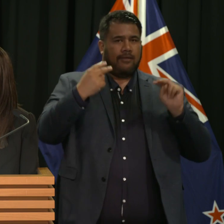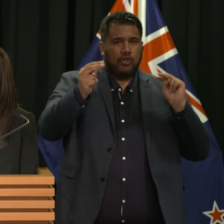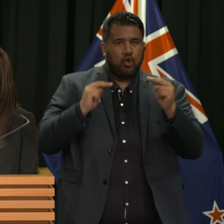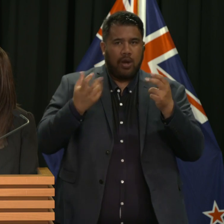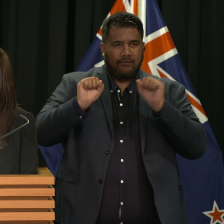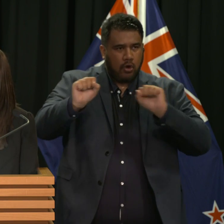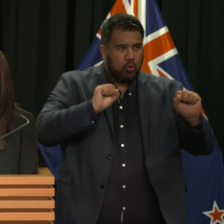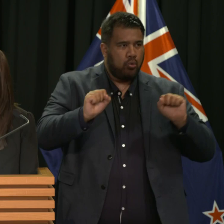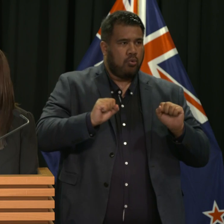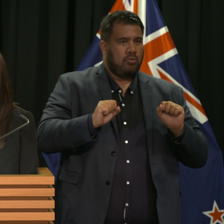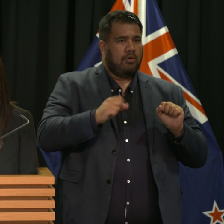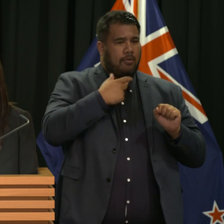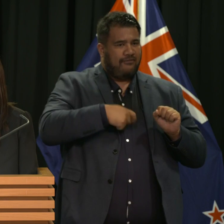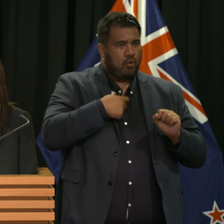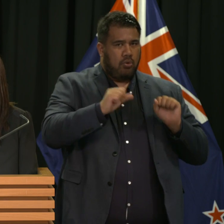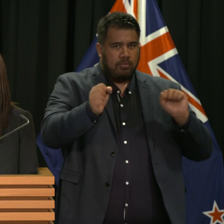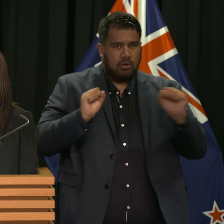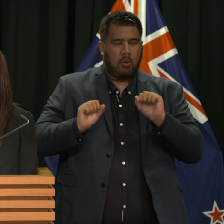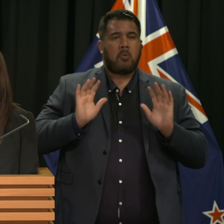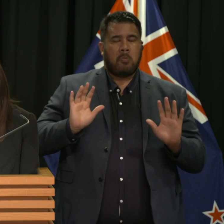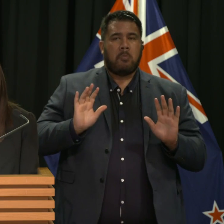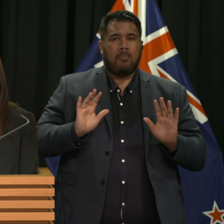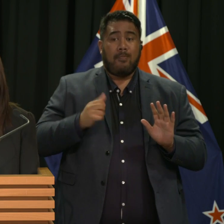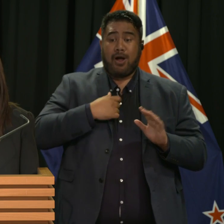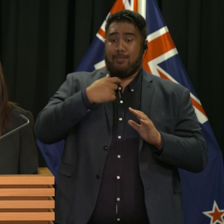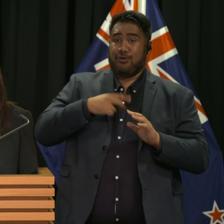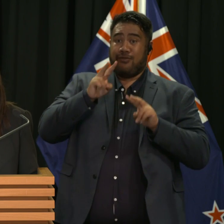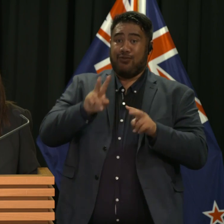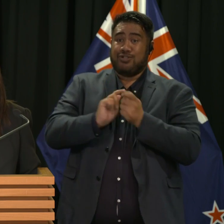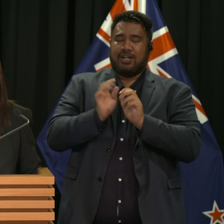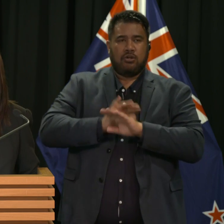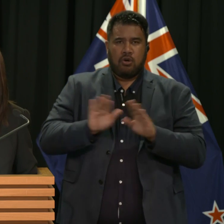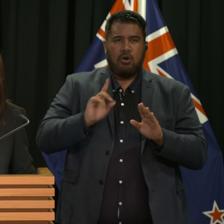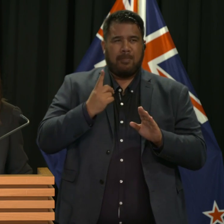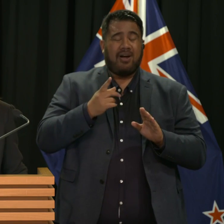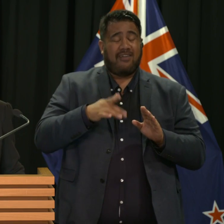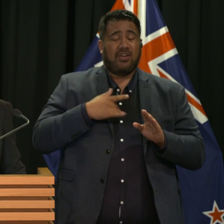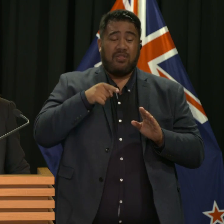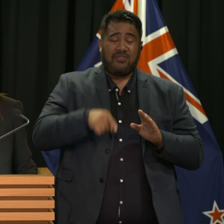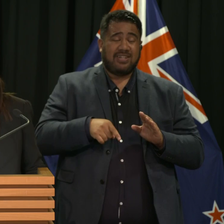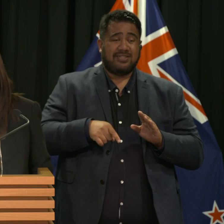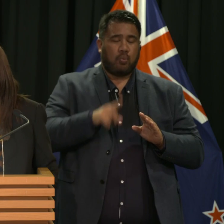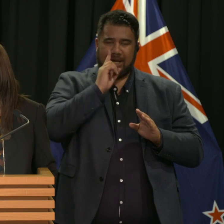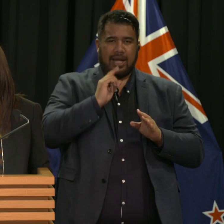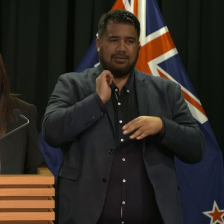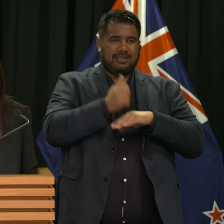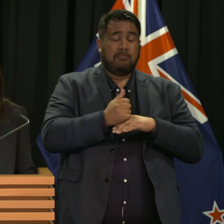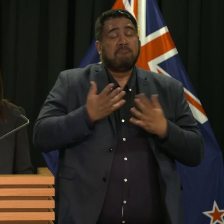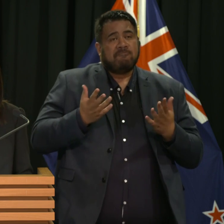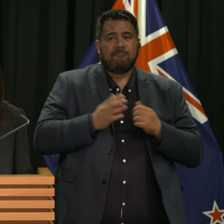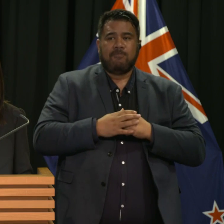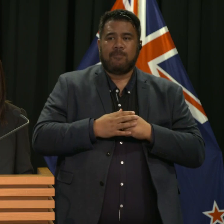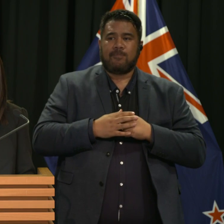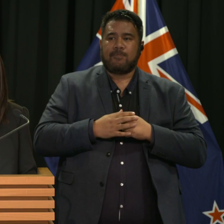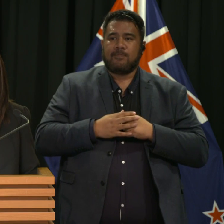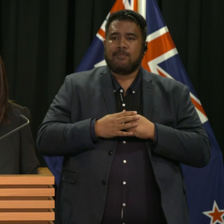positions. My personal view has not changed, but I do have to accept this is not something we'll be able to deliver as a government. What was the reaction from your caucus?